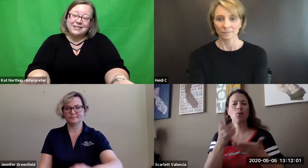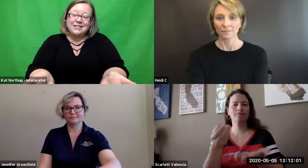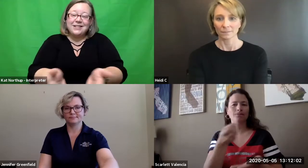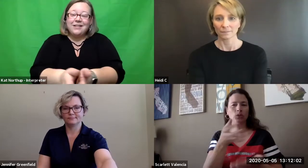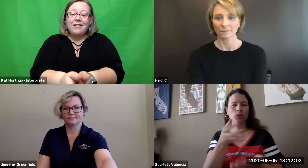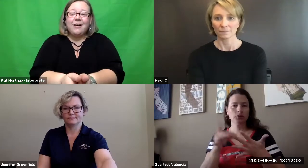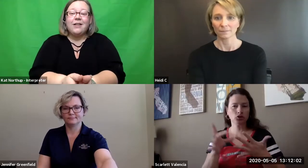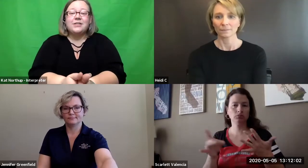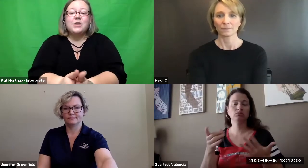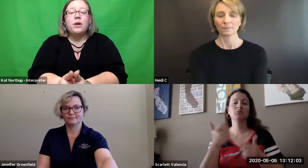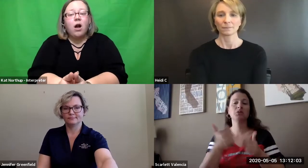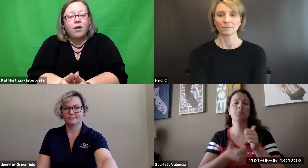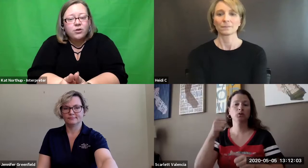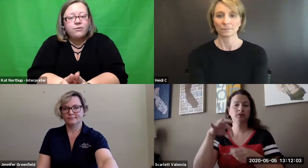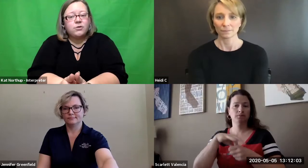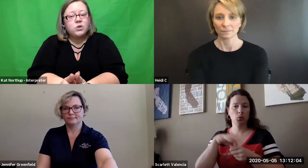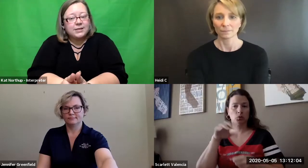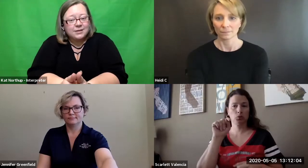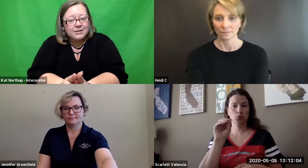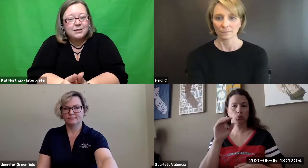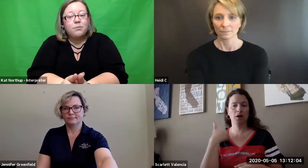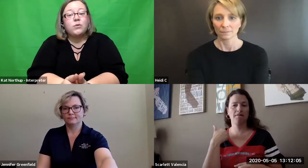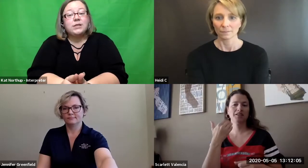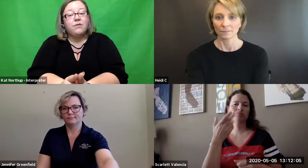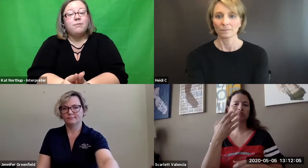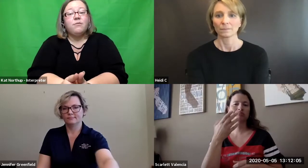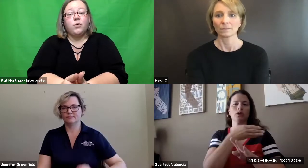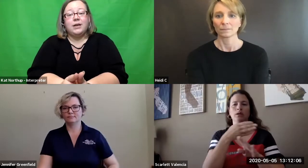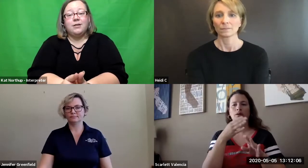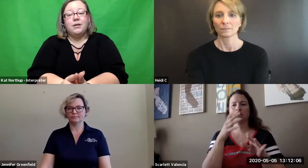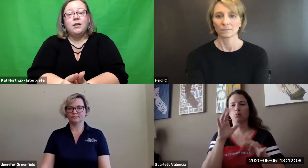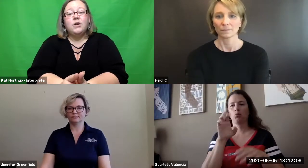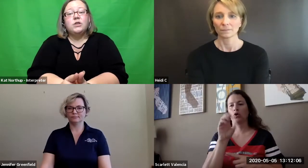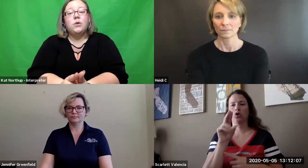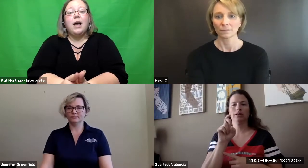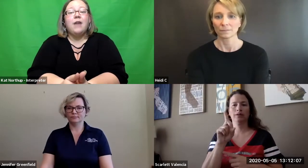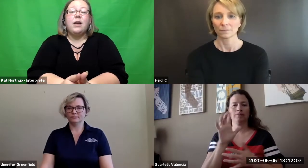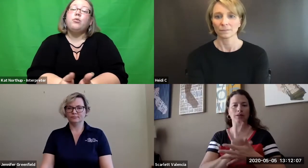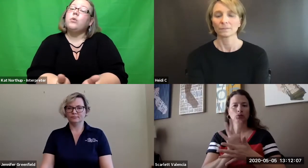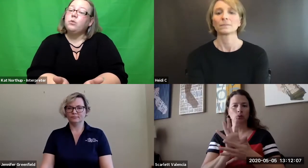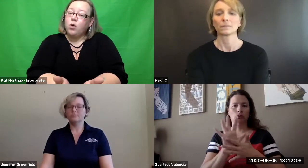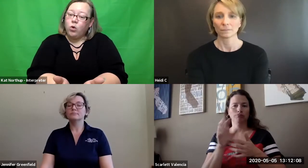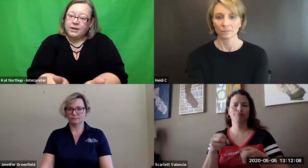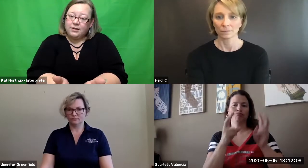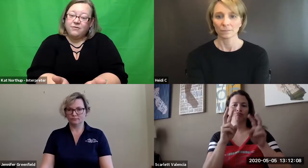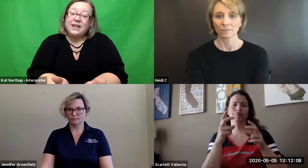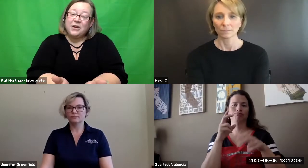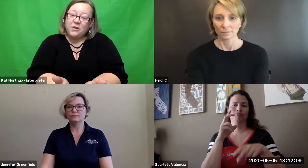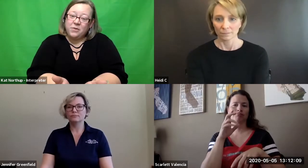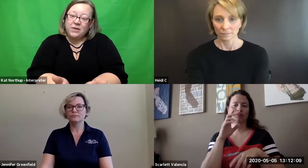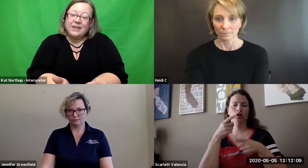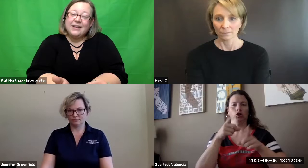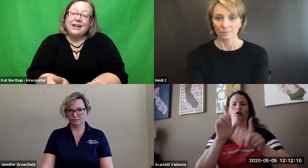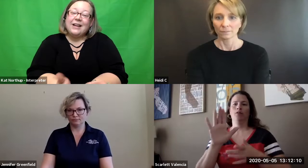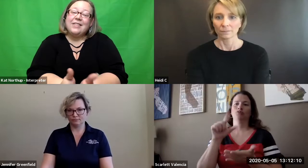event. So we offered a few choices. Most of them voted to have a pre-recorded